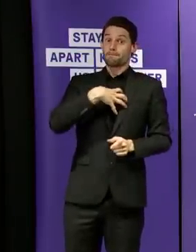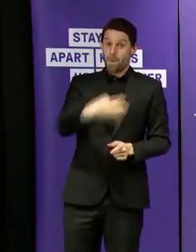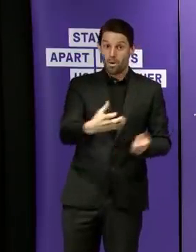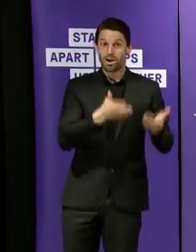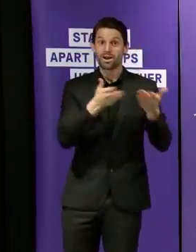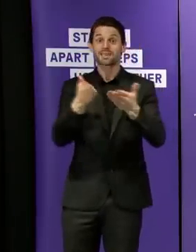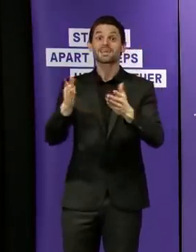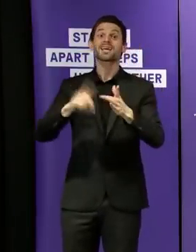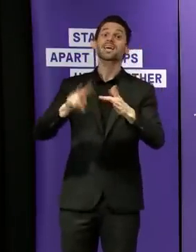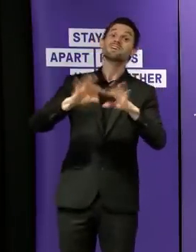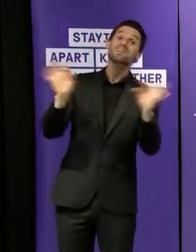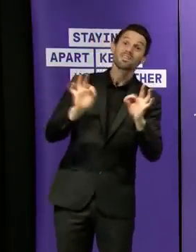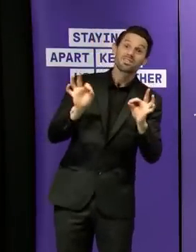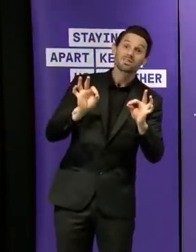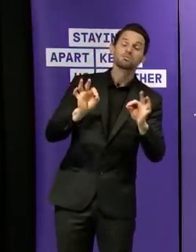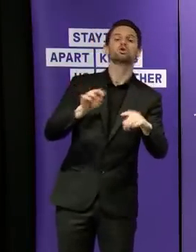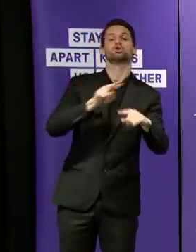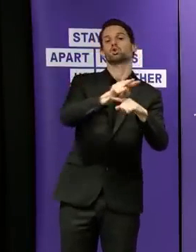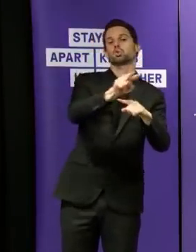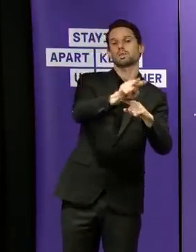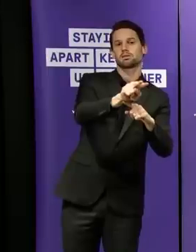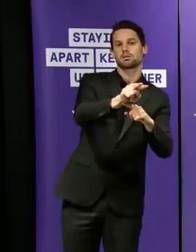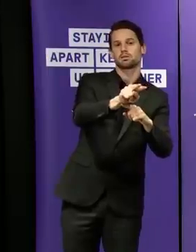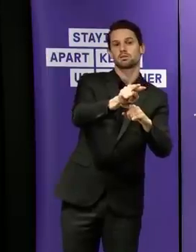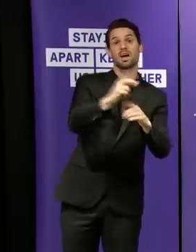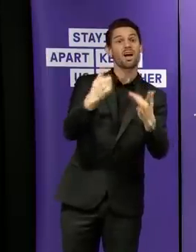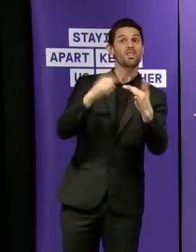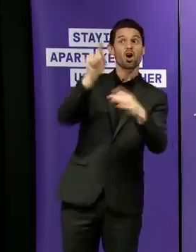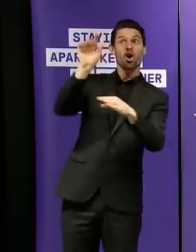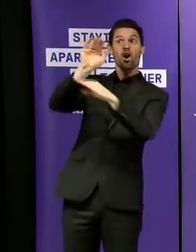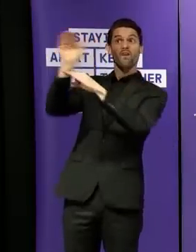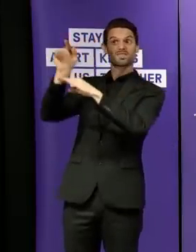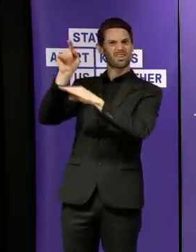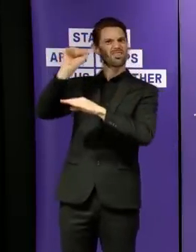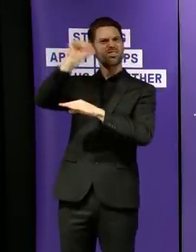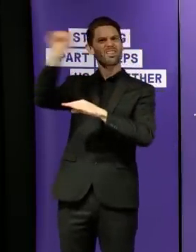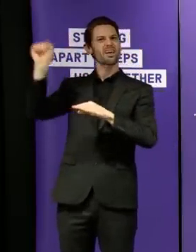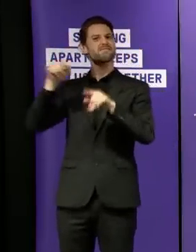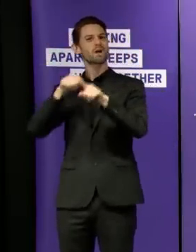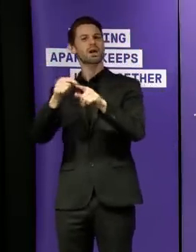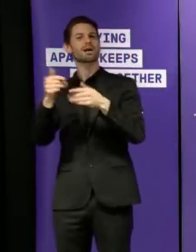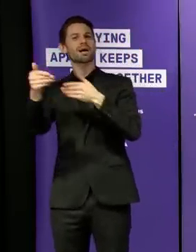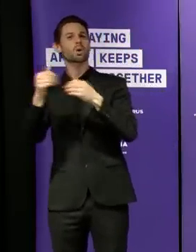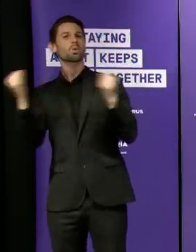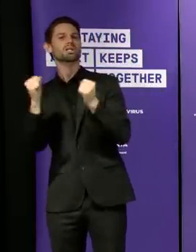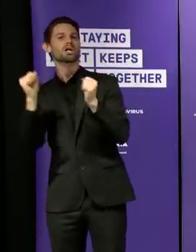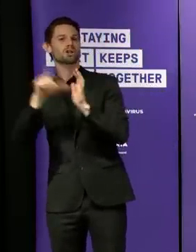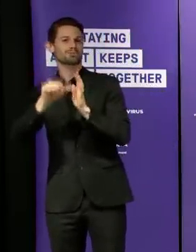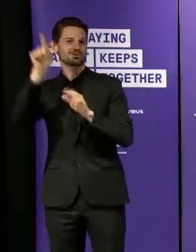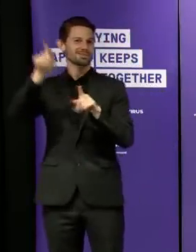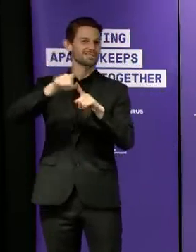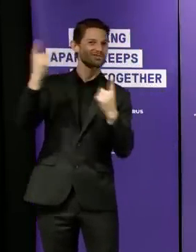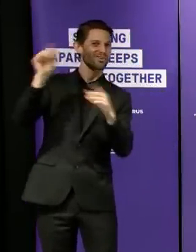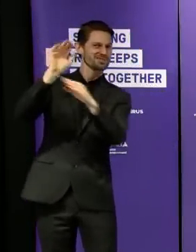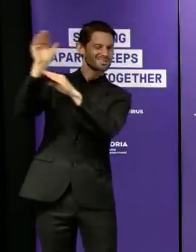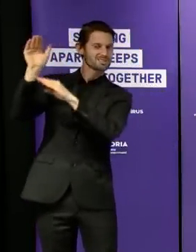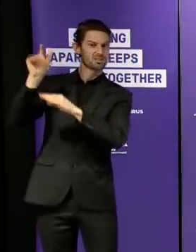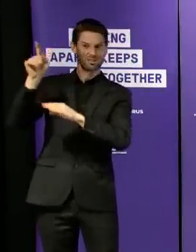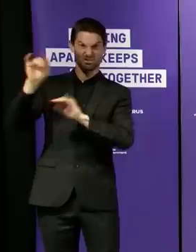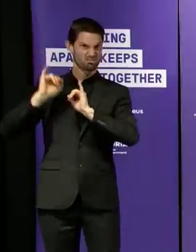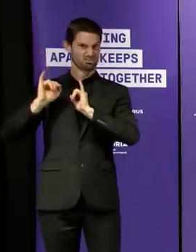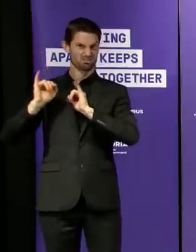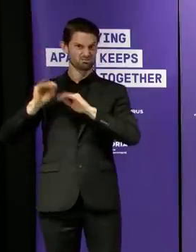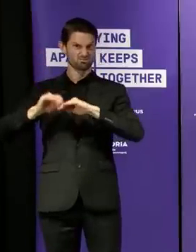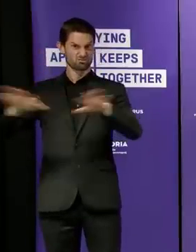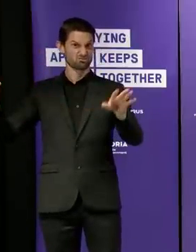are going into a deadly COVID winter, we are building, every Victorian is building